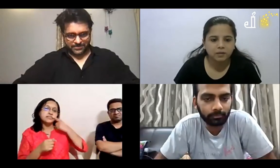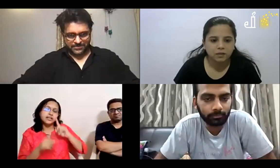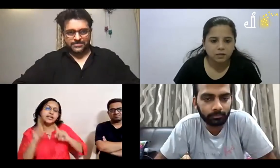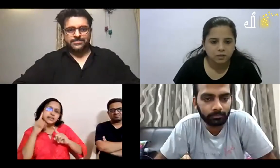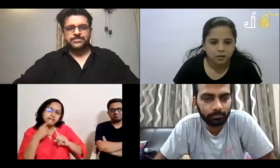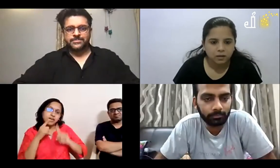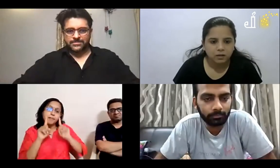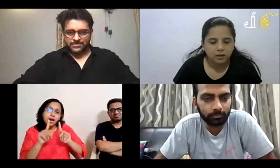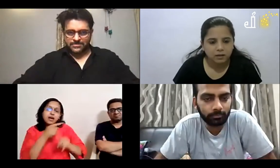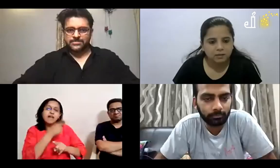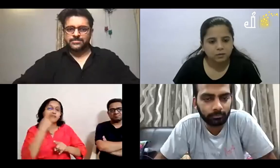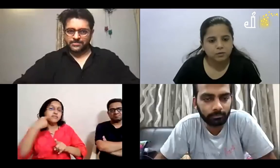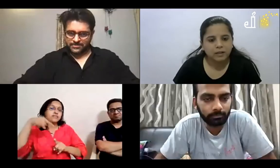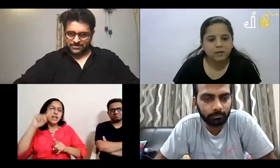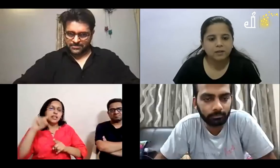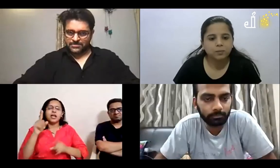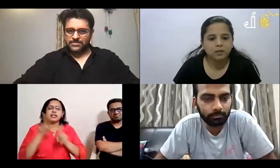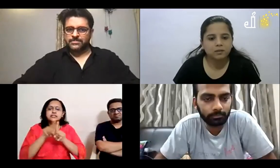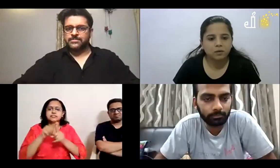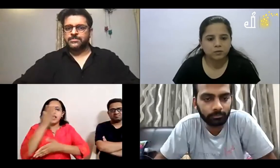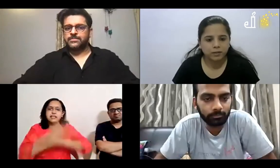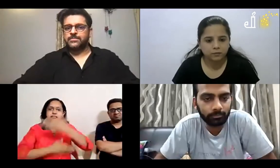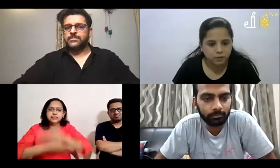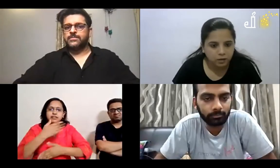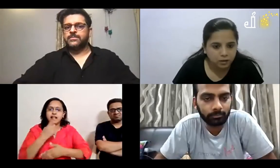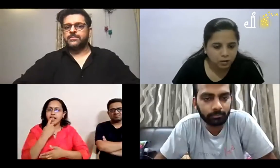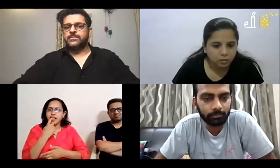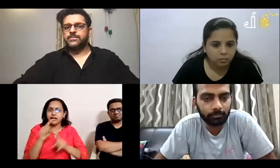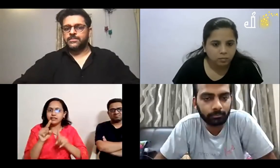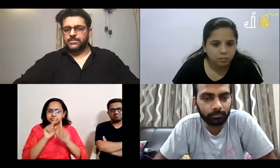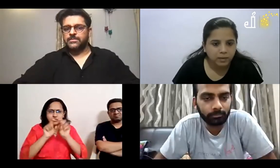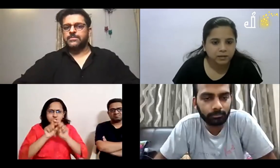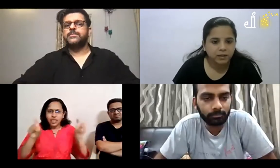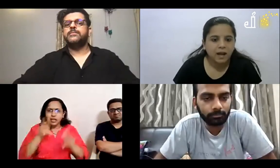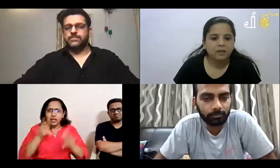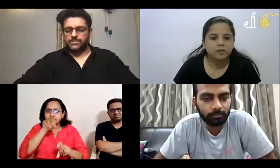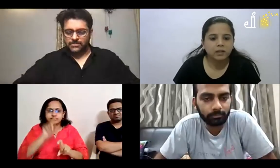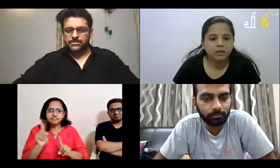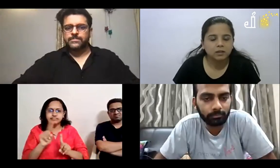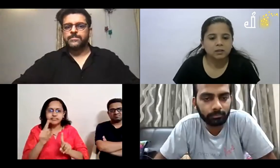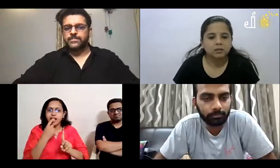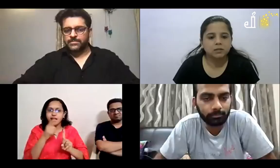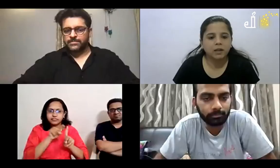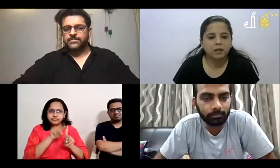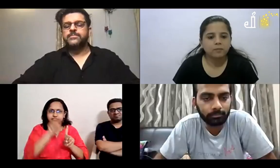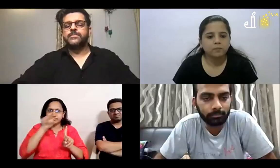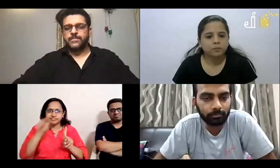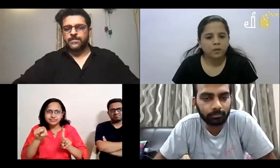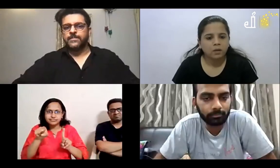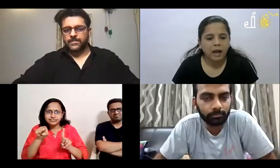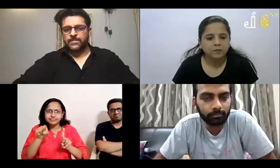husband is also deaf, and his parents are also deaf. But